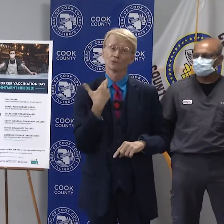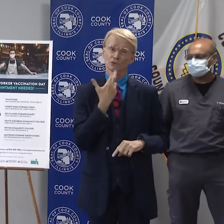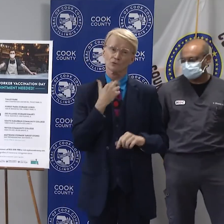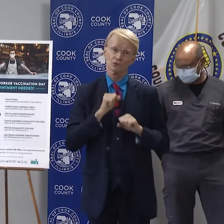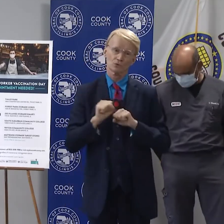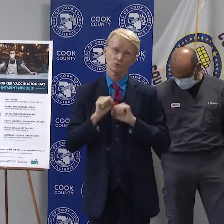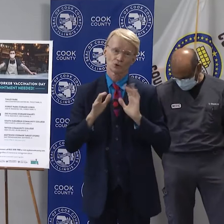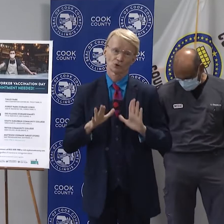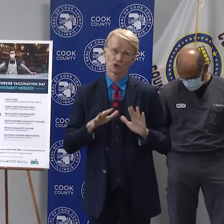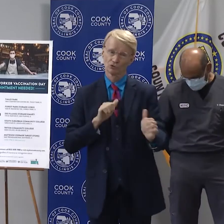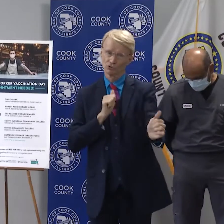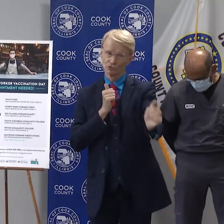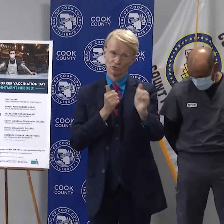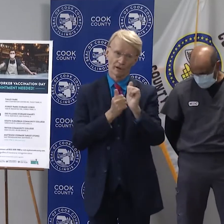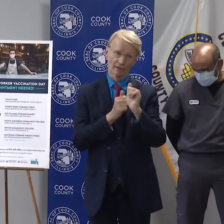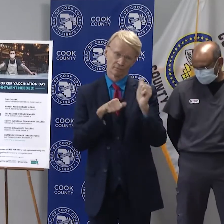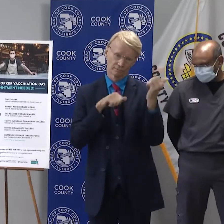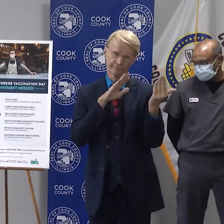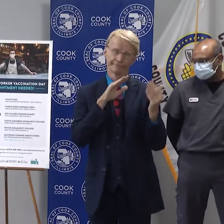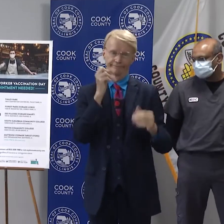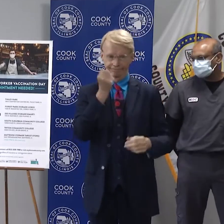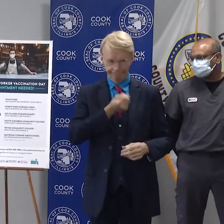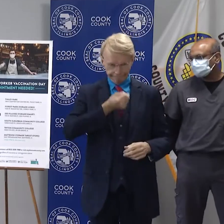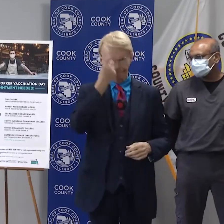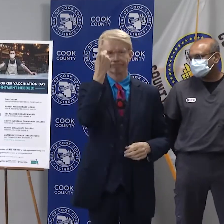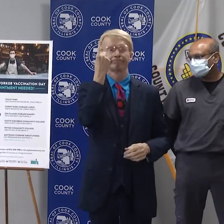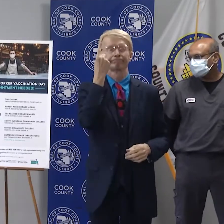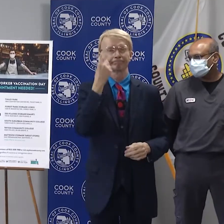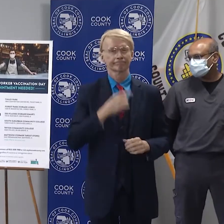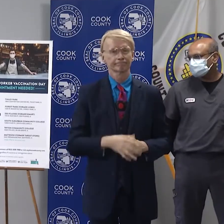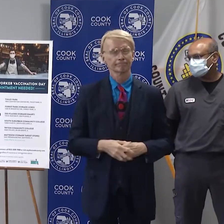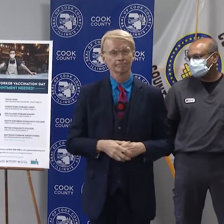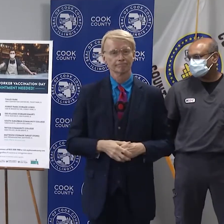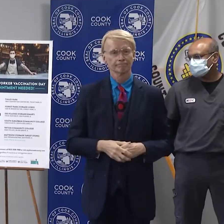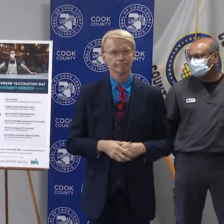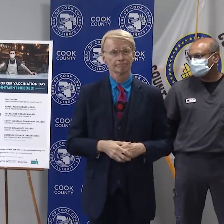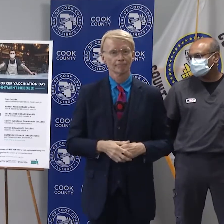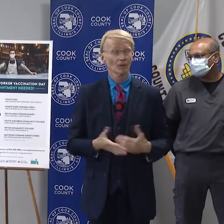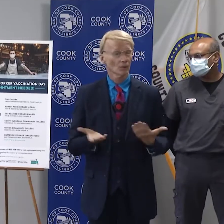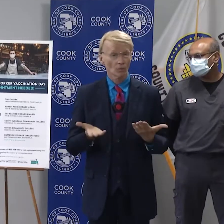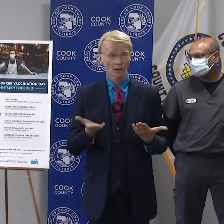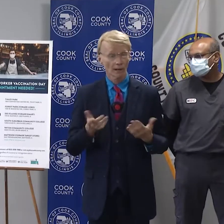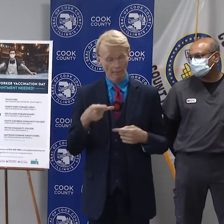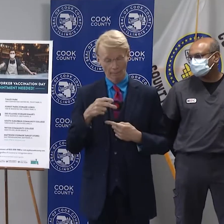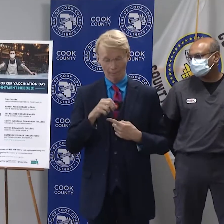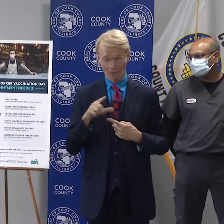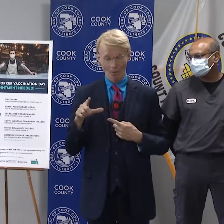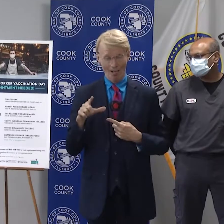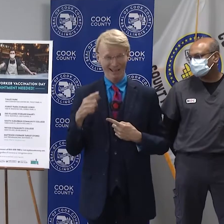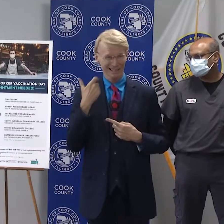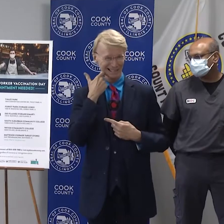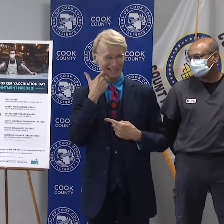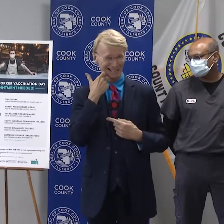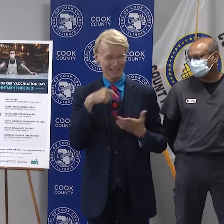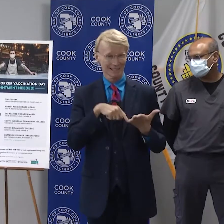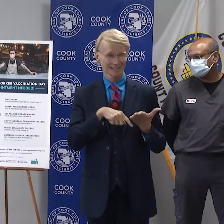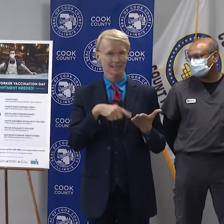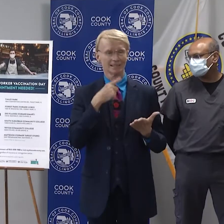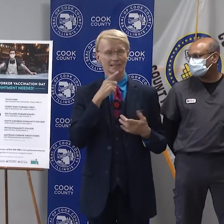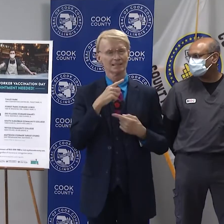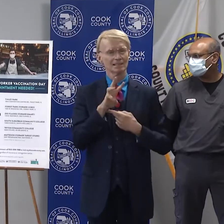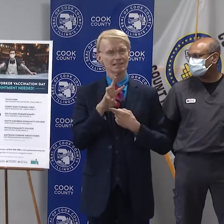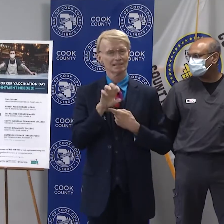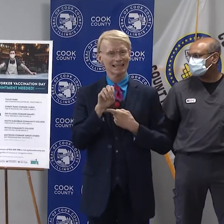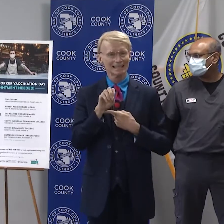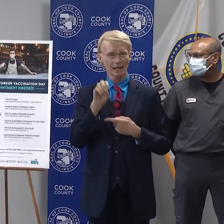have stood up to the challenges facing their industry. According to a recent poll, more than 60% of